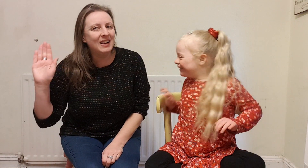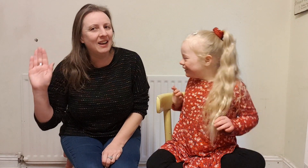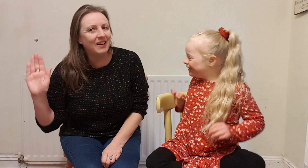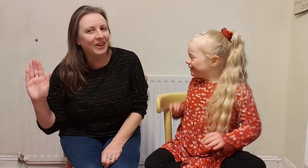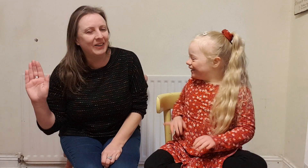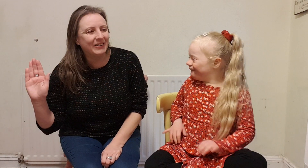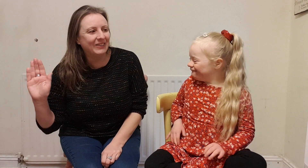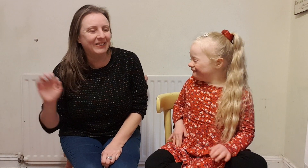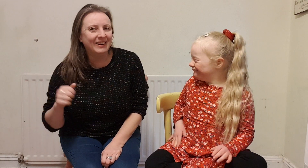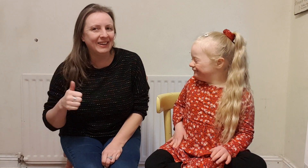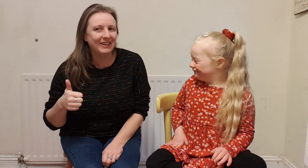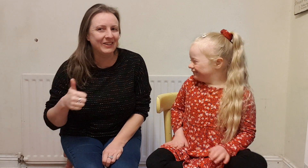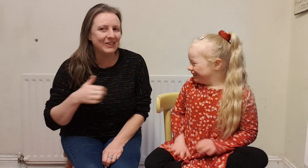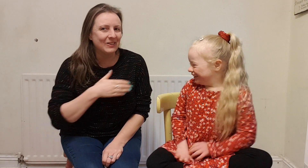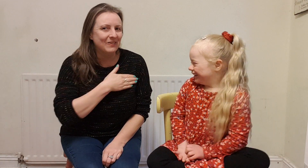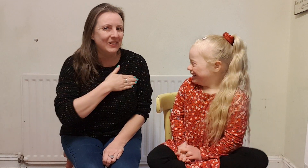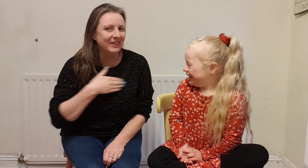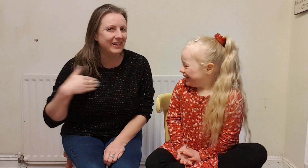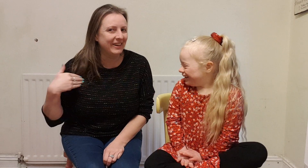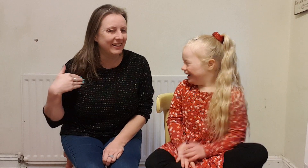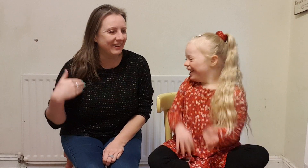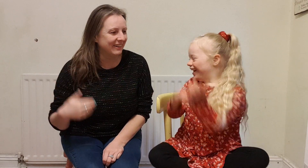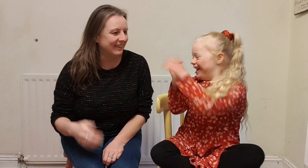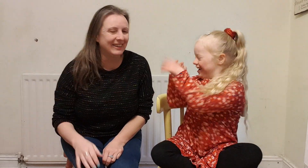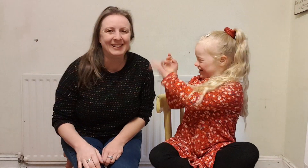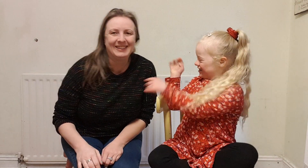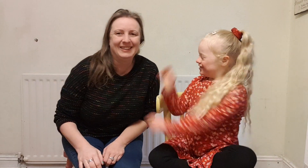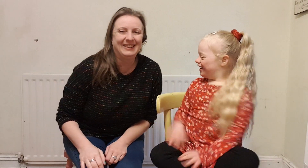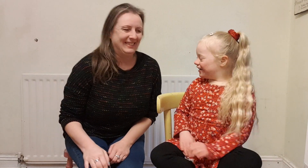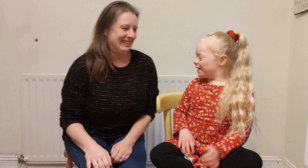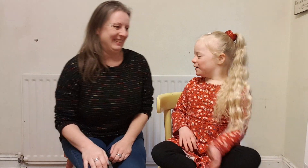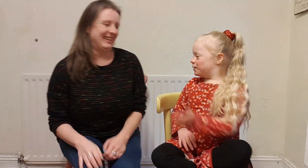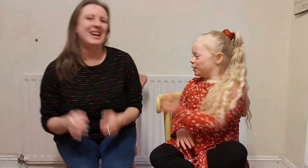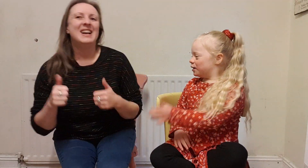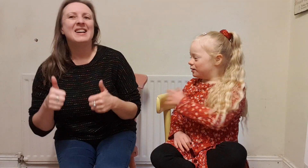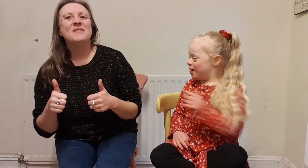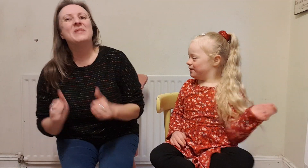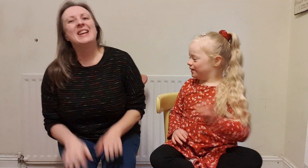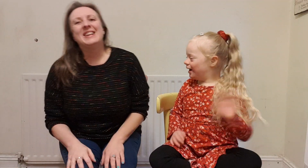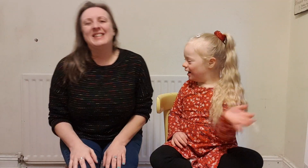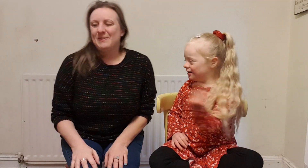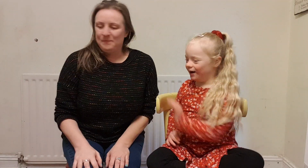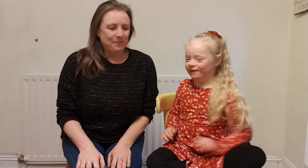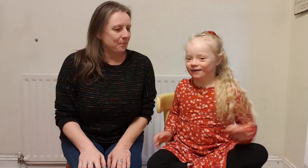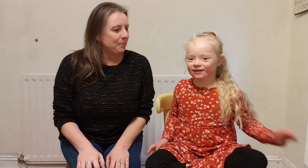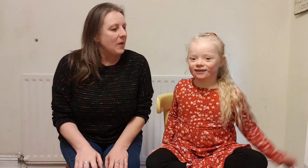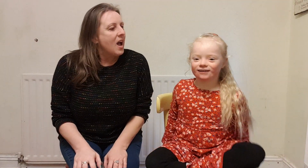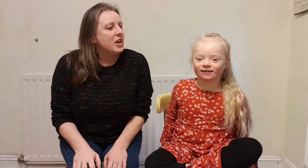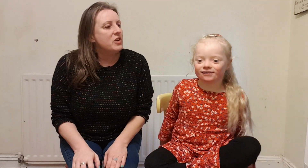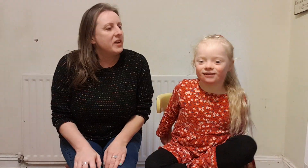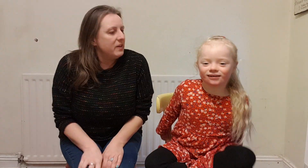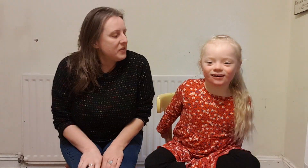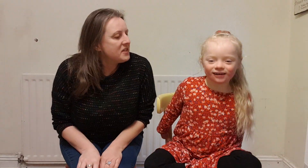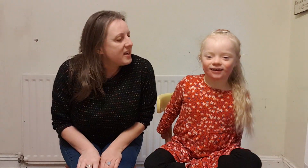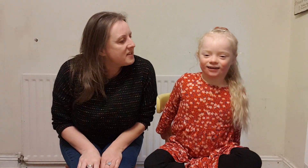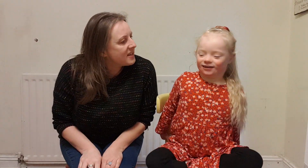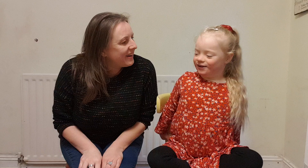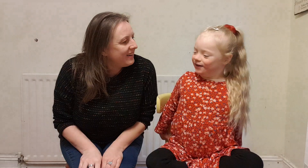Hello. Good morning. Okay, good morning. Brilliant. Hello. You ready for today's sign?